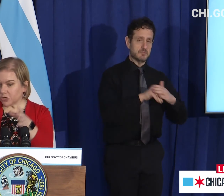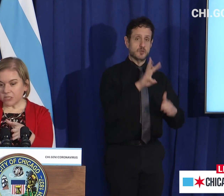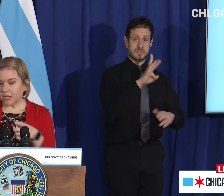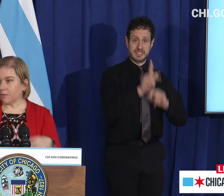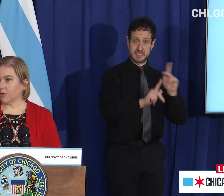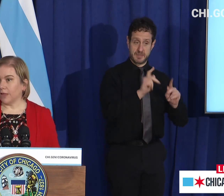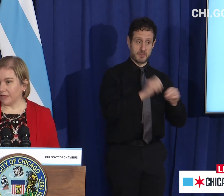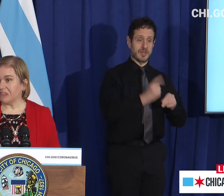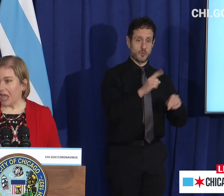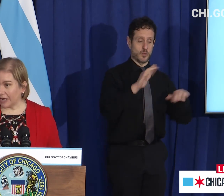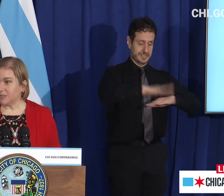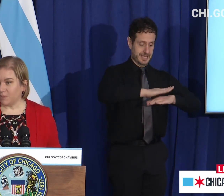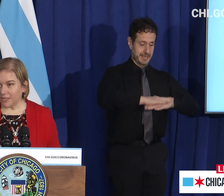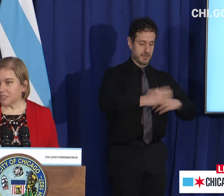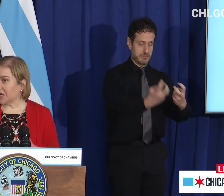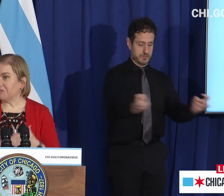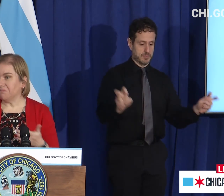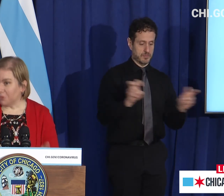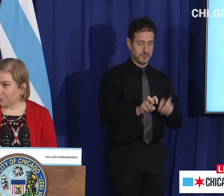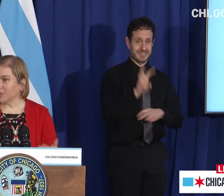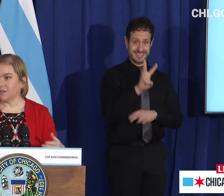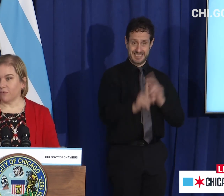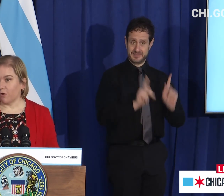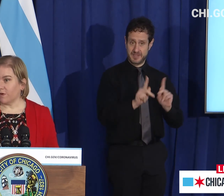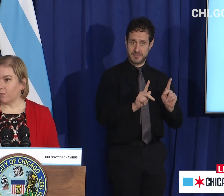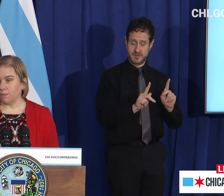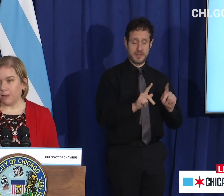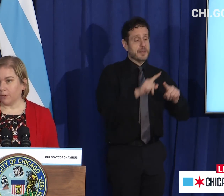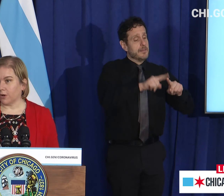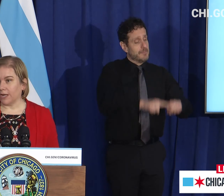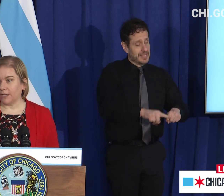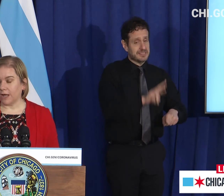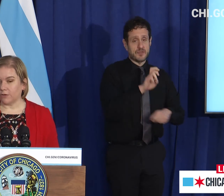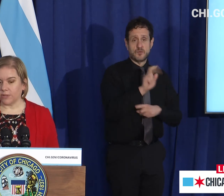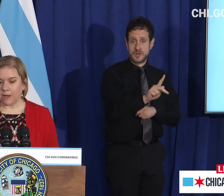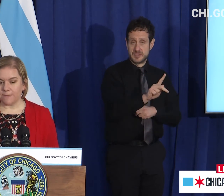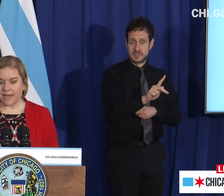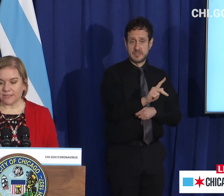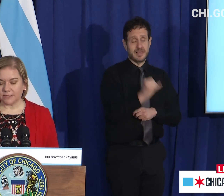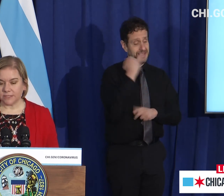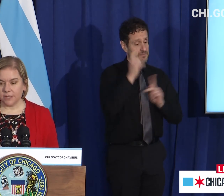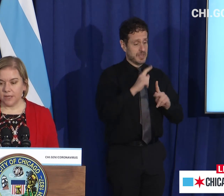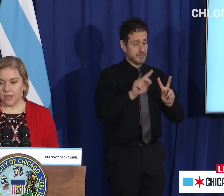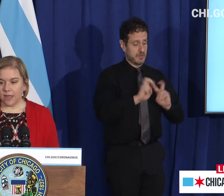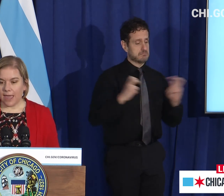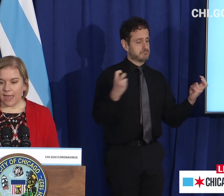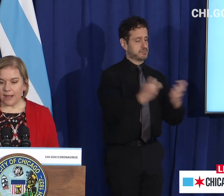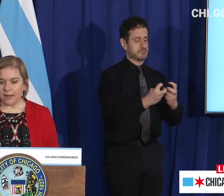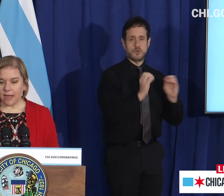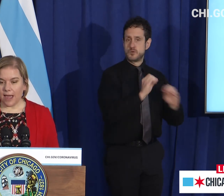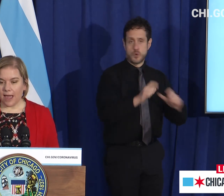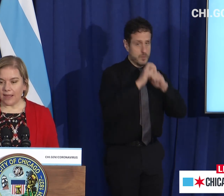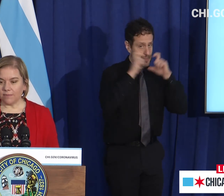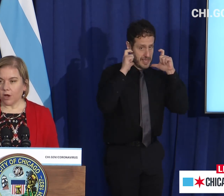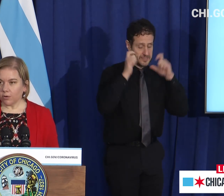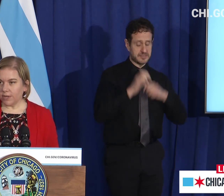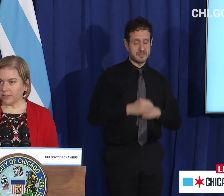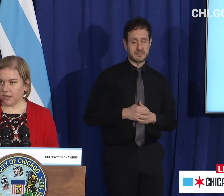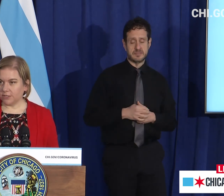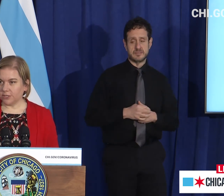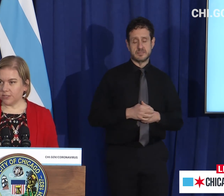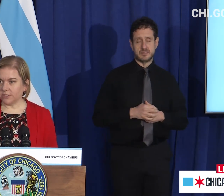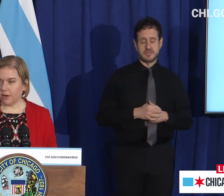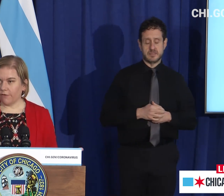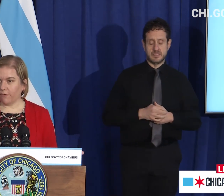a restaurant table. Like, that is based on the risk of COVID when people are getting together without masks. And I am